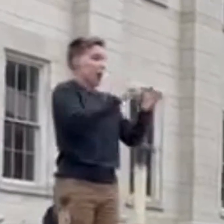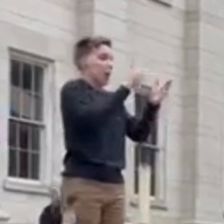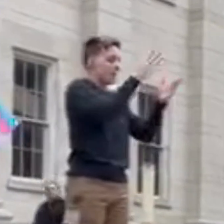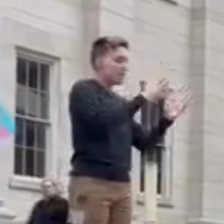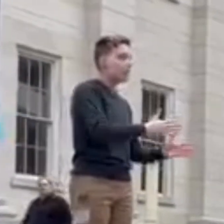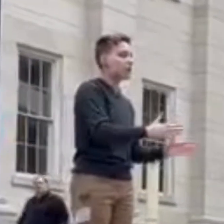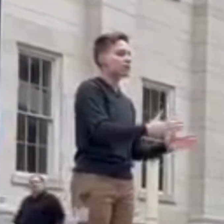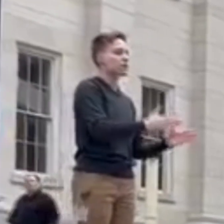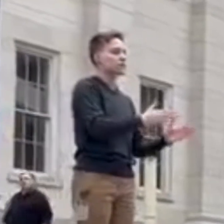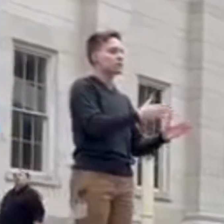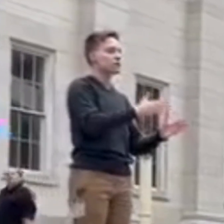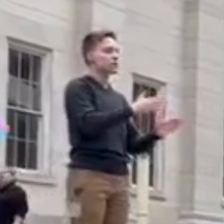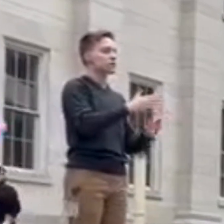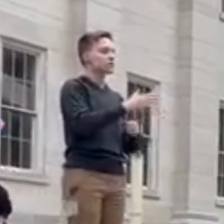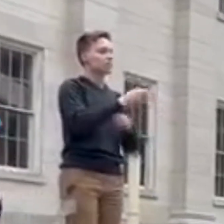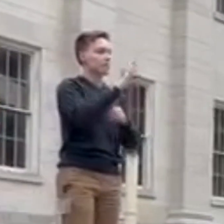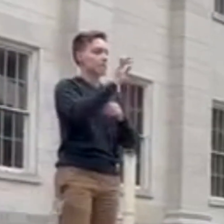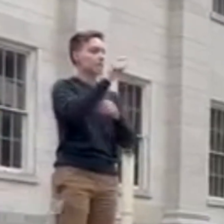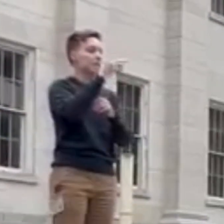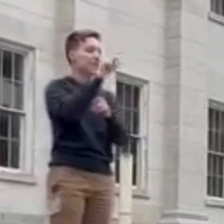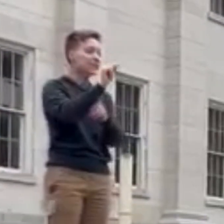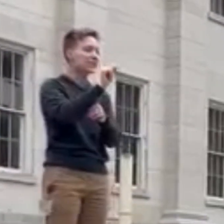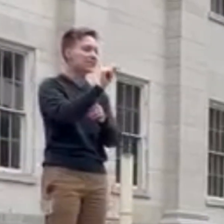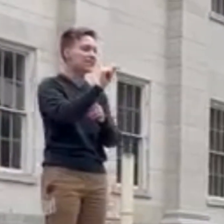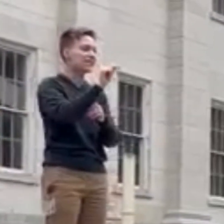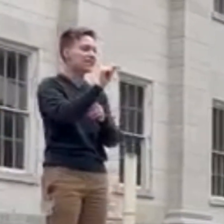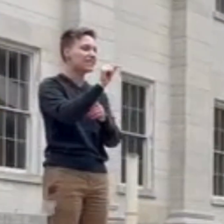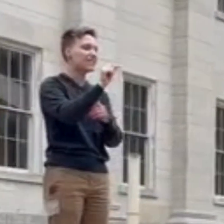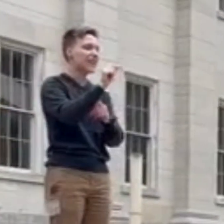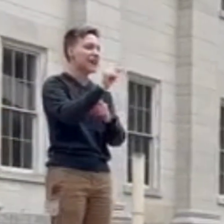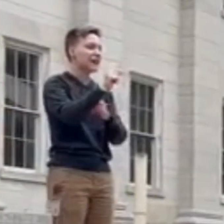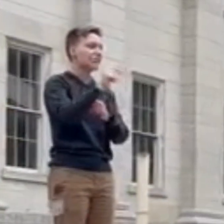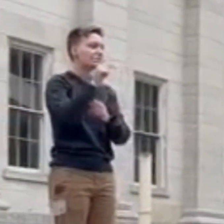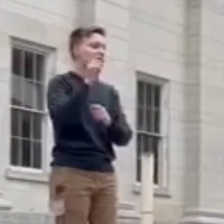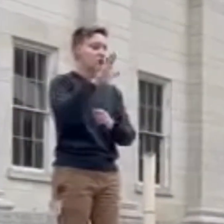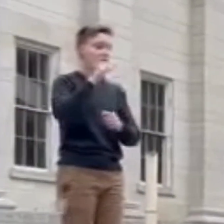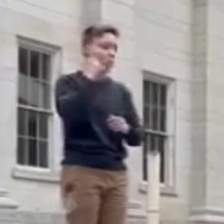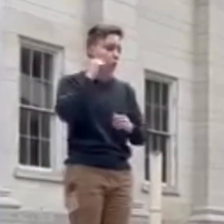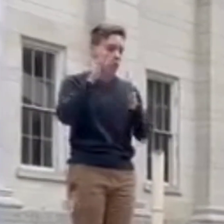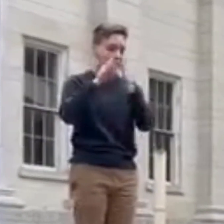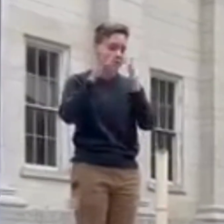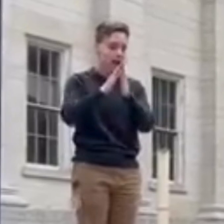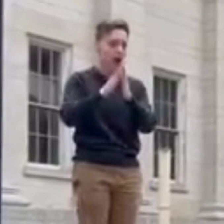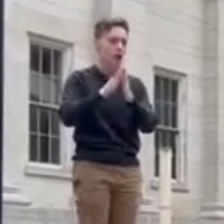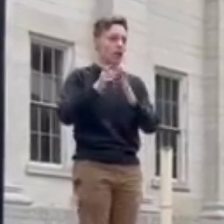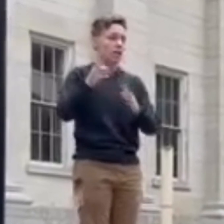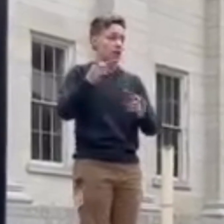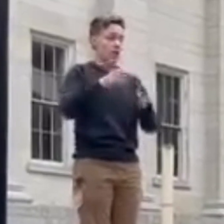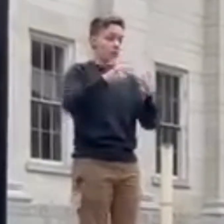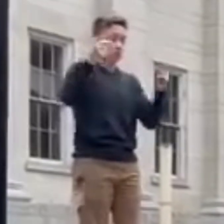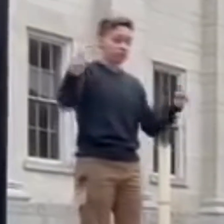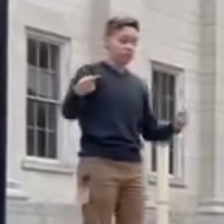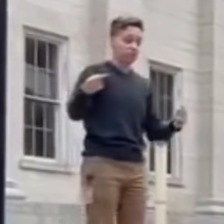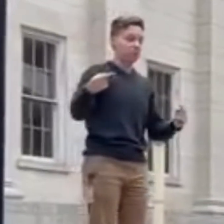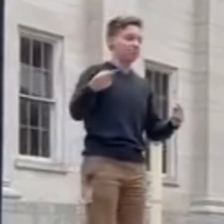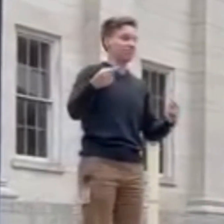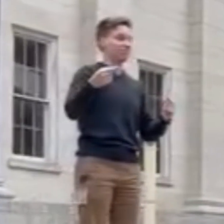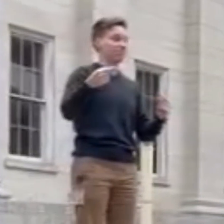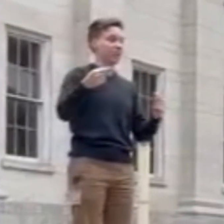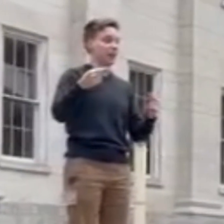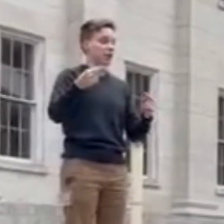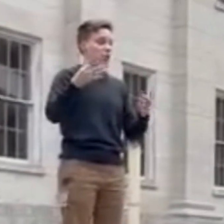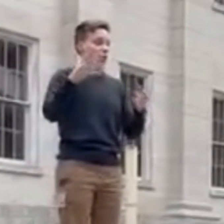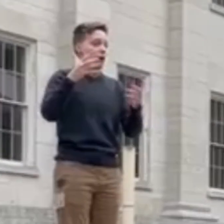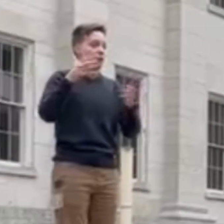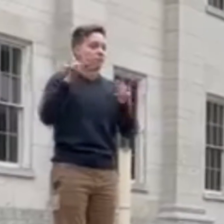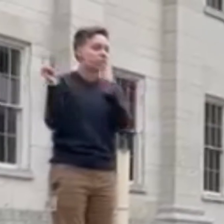your hometown, pull paperwork. Run against them. If they want to talk about you, talk about